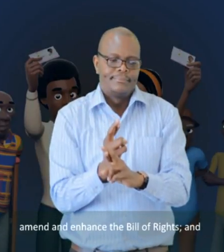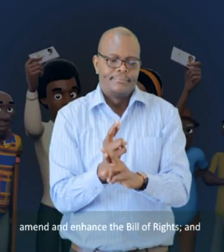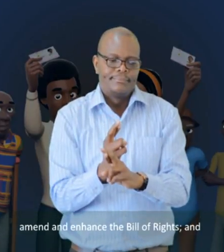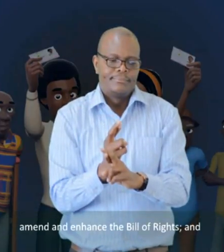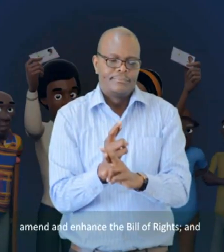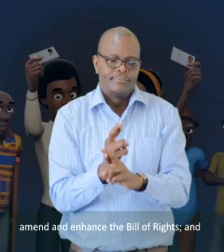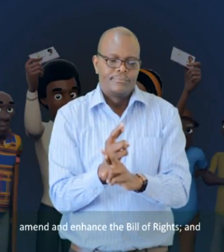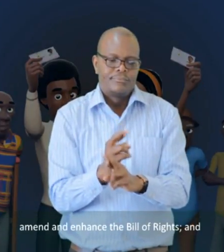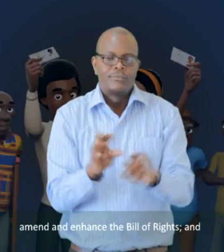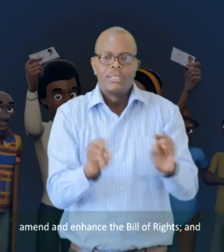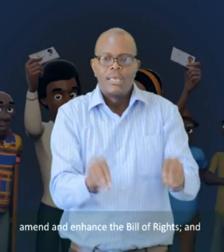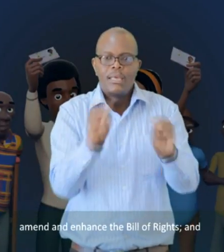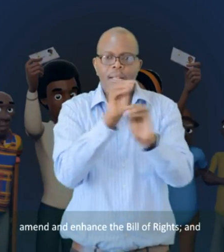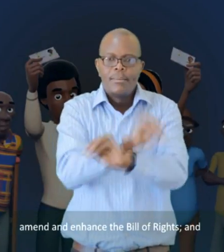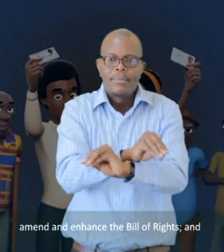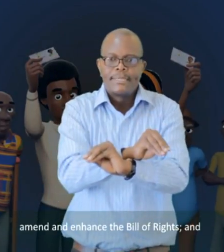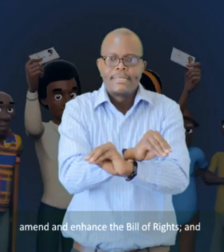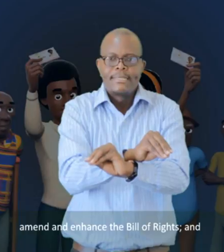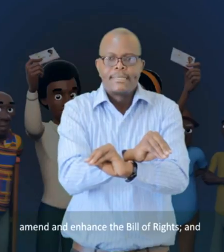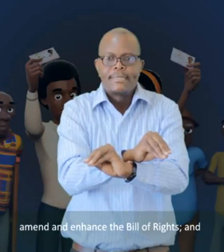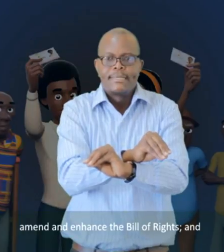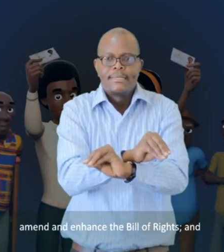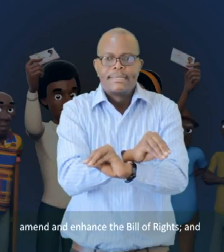amend and enhance the Bill of Rights and